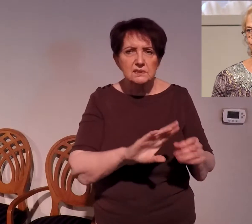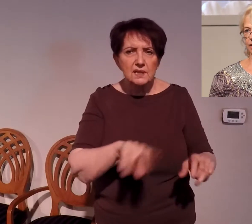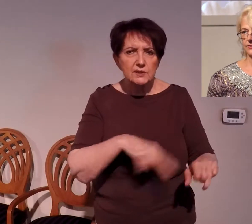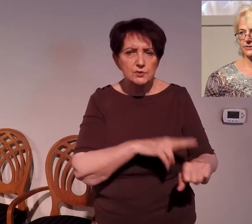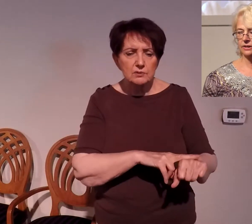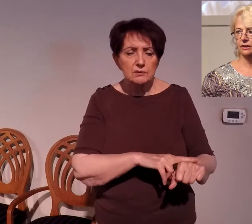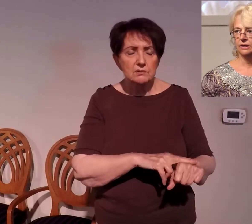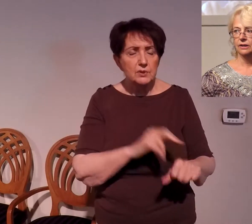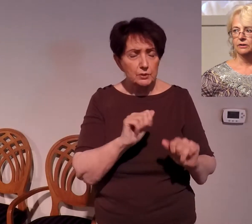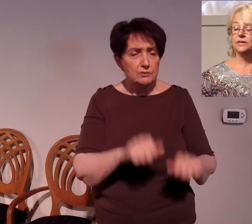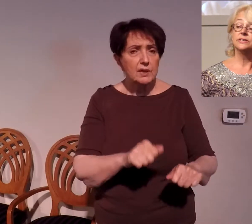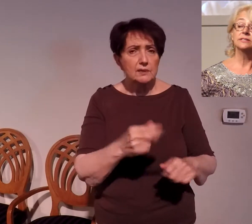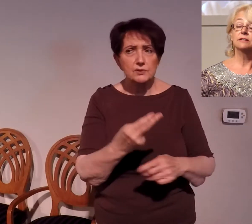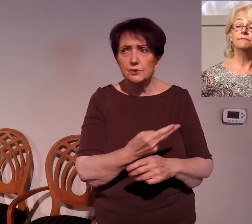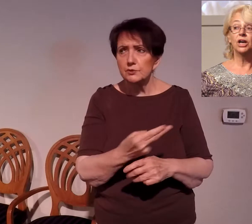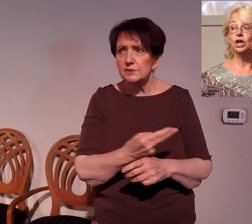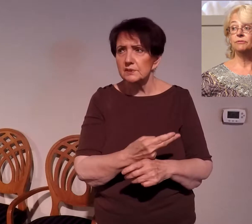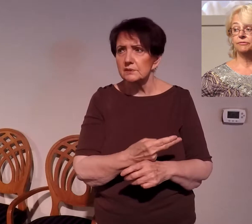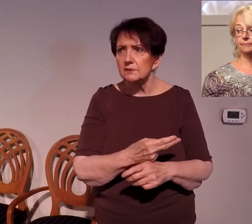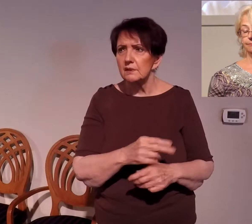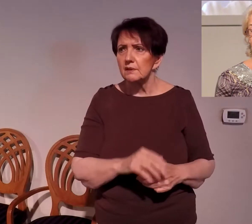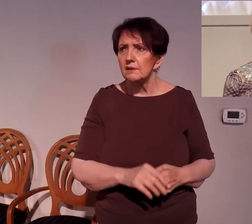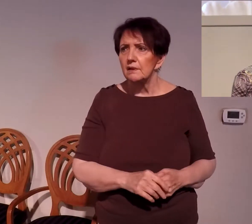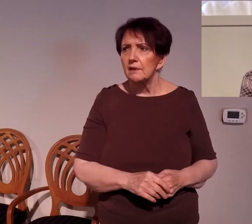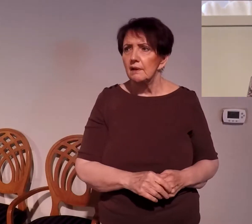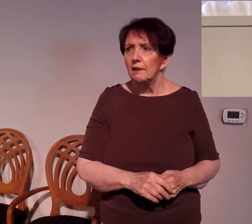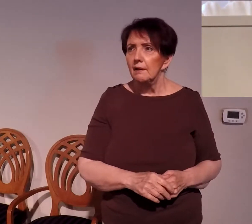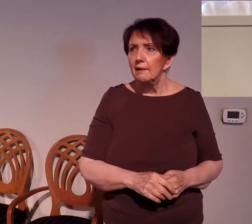accessible to us. This is the very...